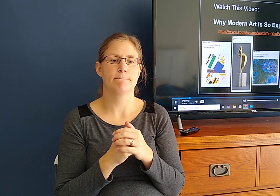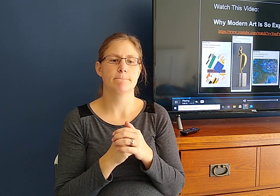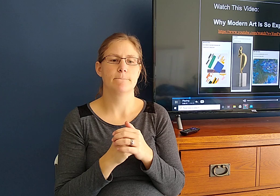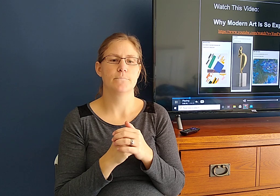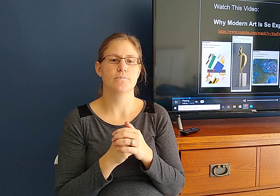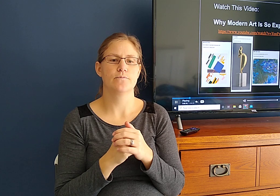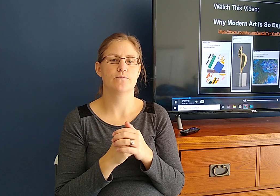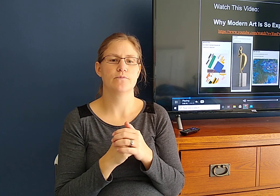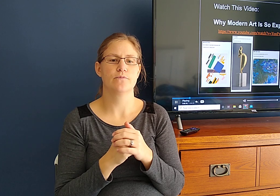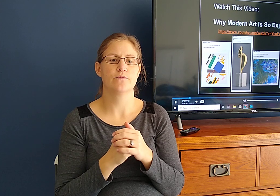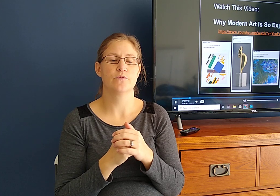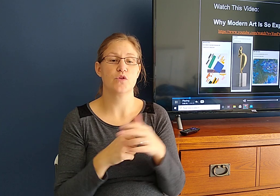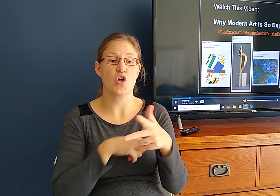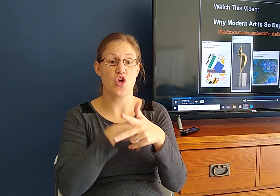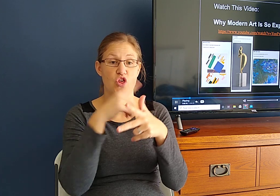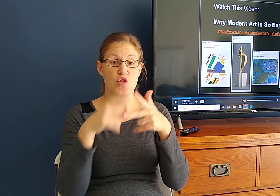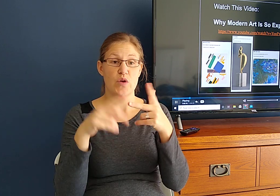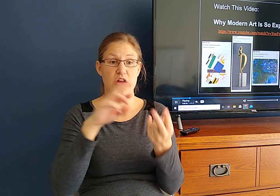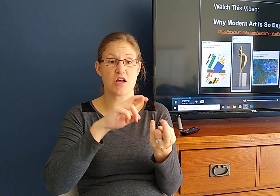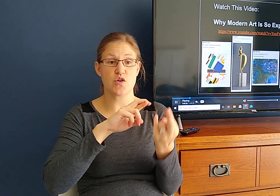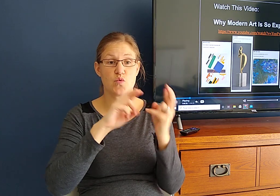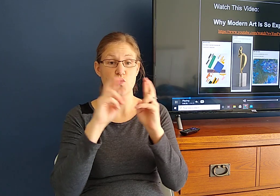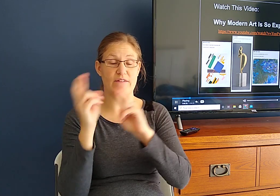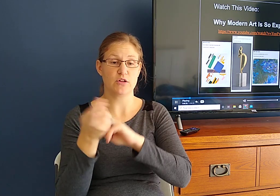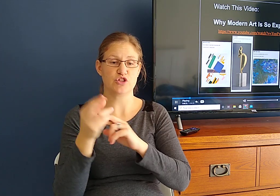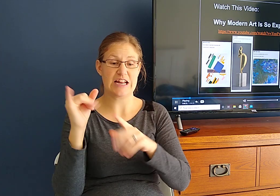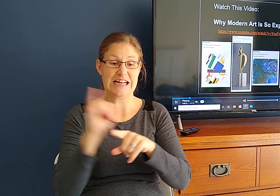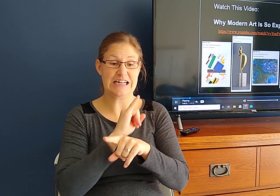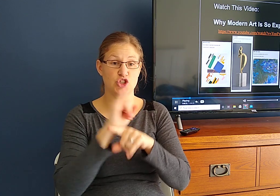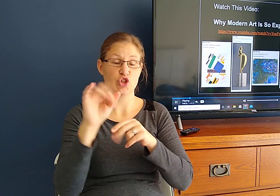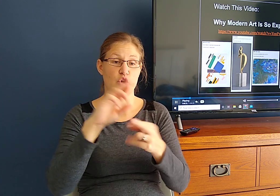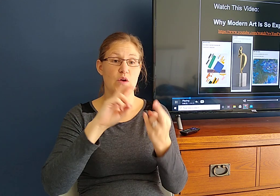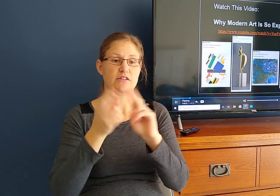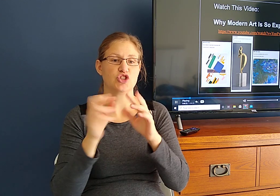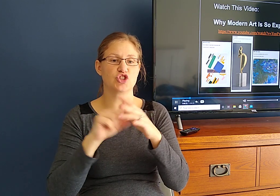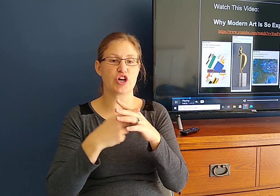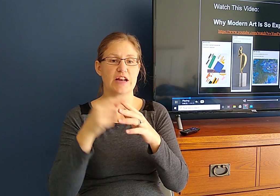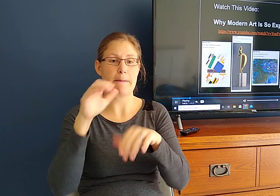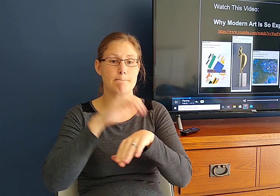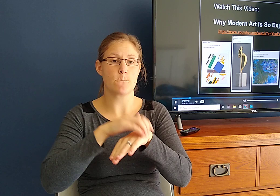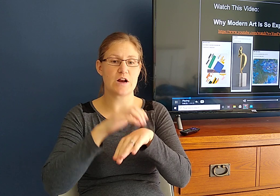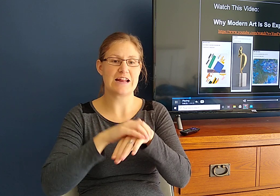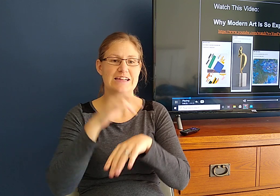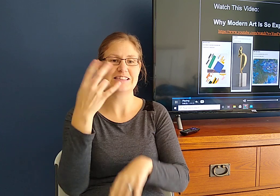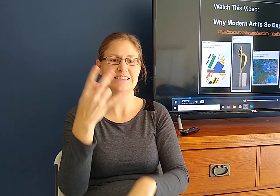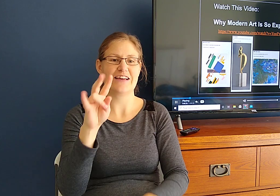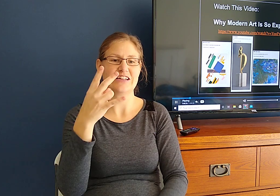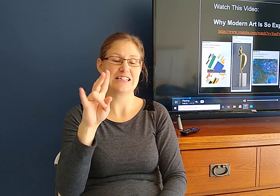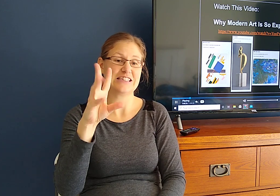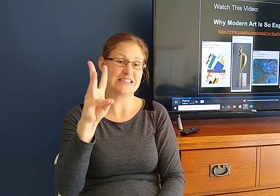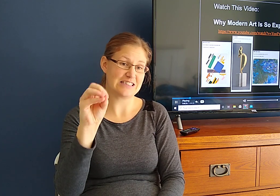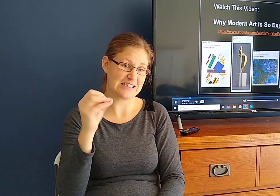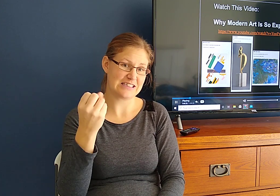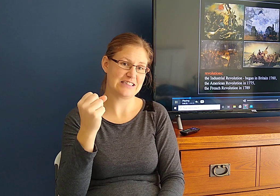Three revolutions: the Industrial Revolution, which began in Britain in 1760, the American